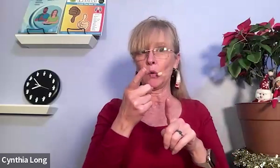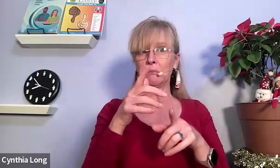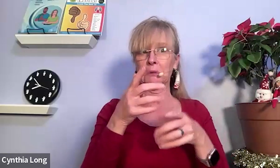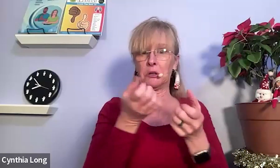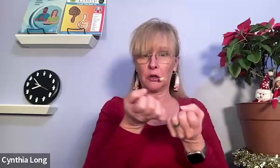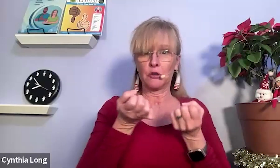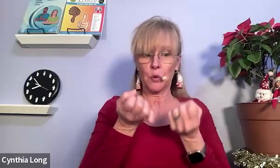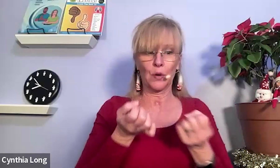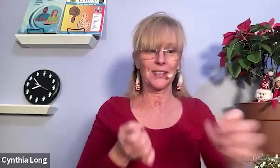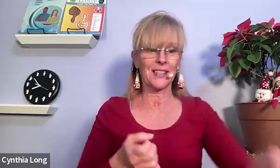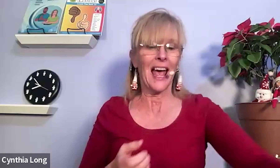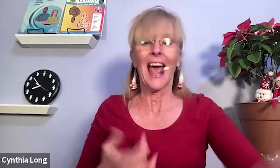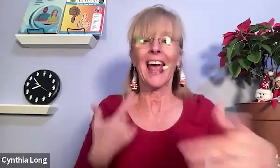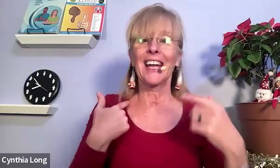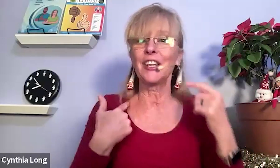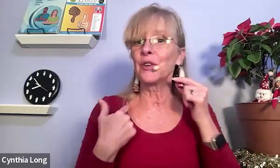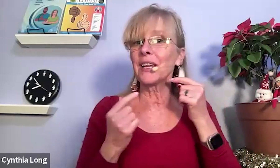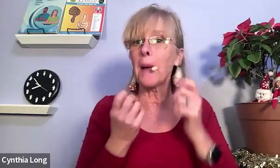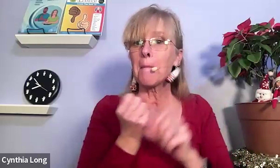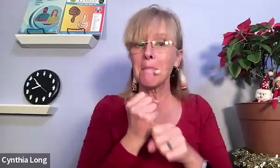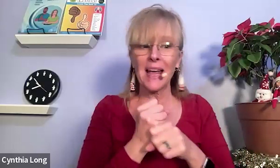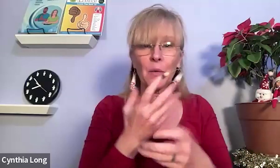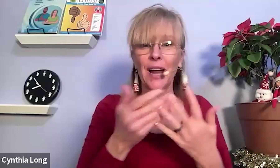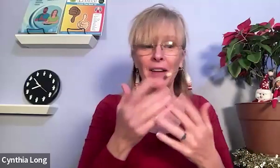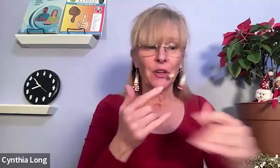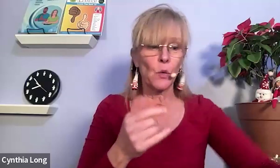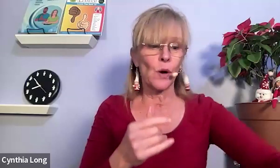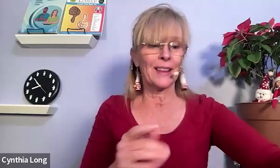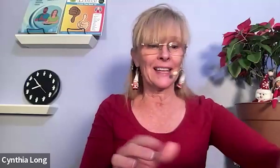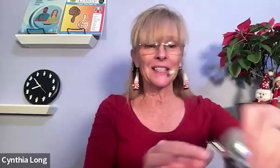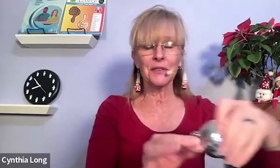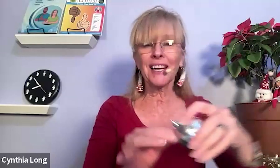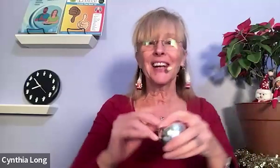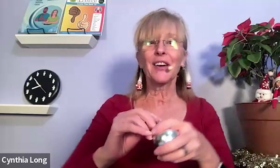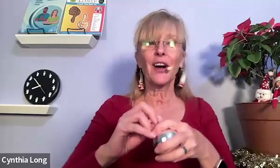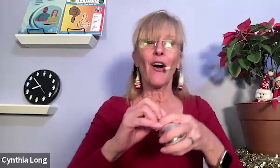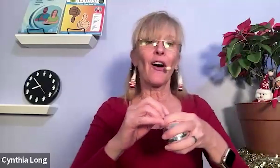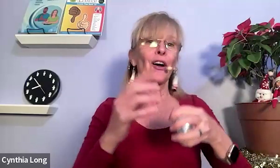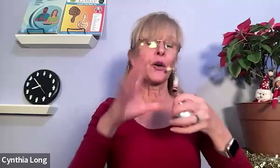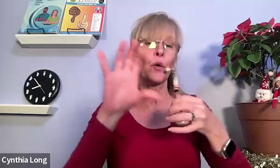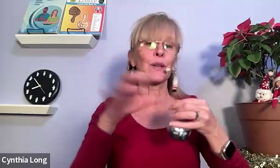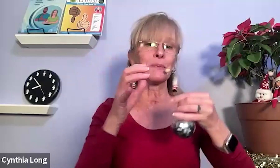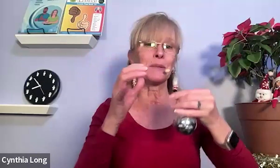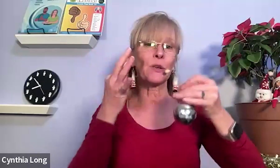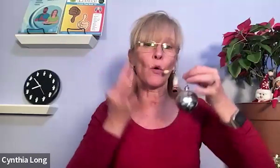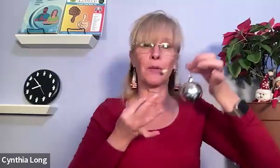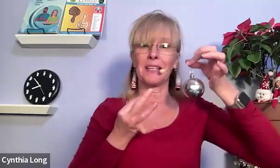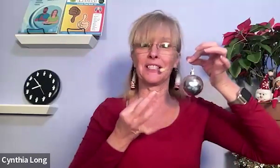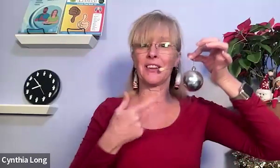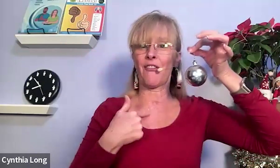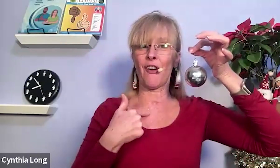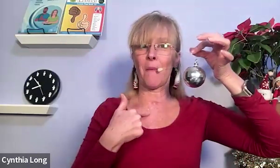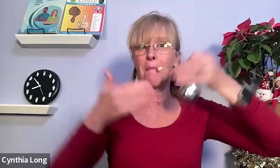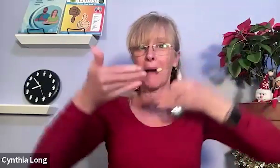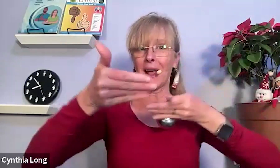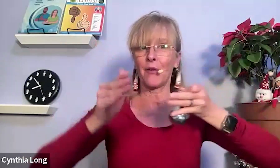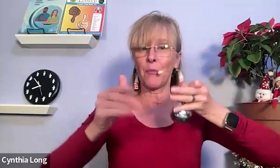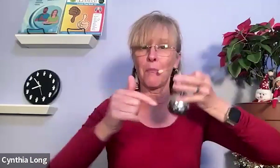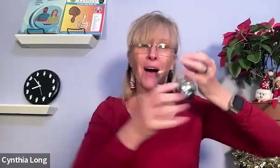own drawers, and you can make whatever you want. These right here are Christmas ornaments from my own